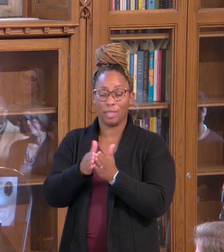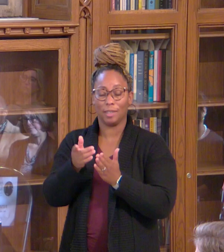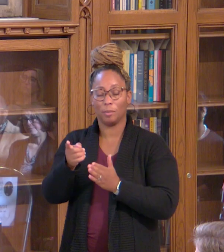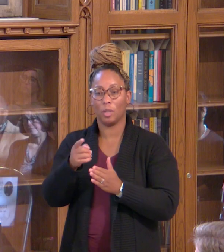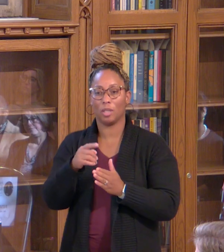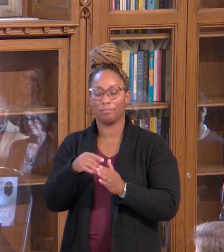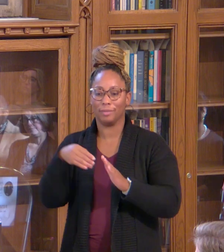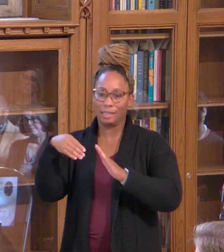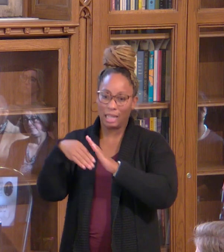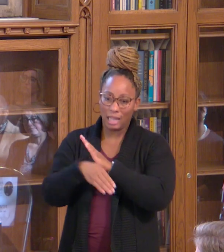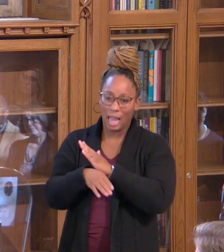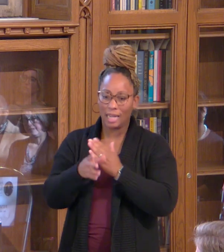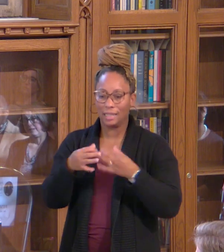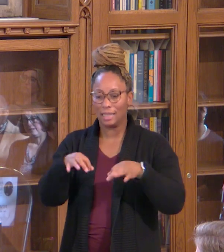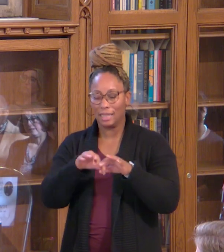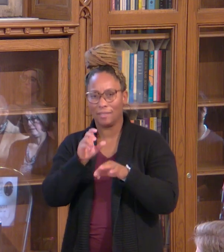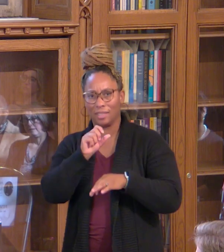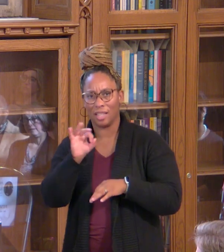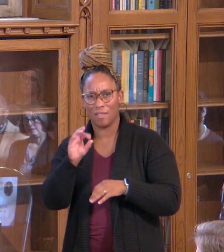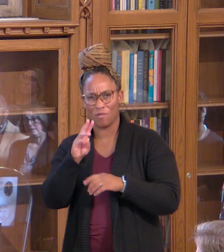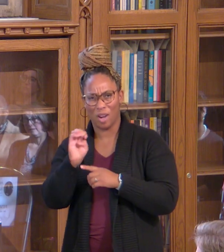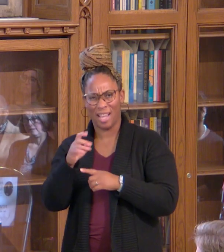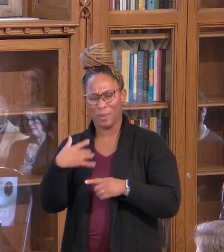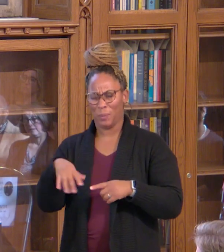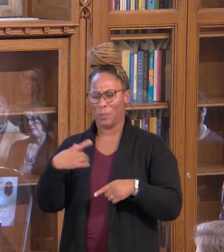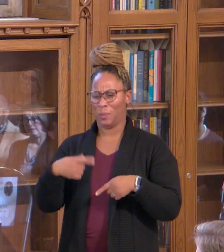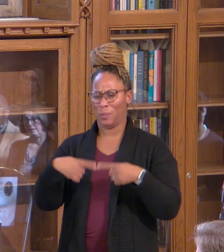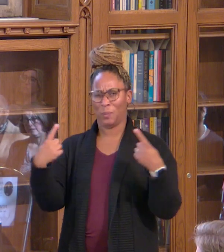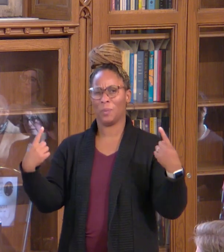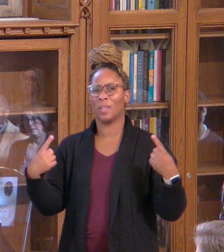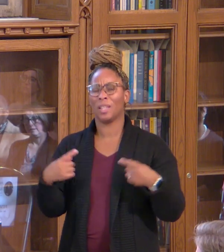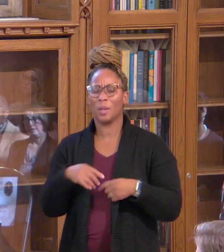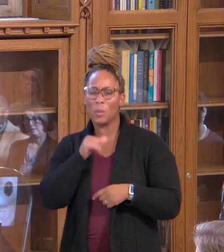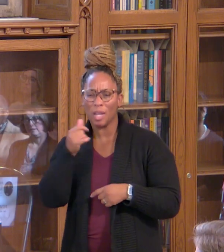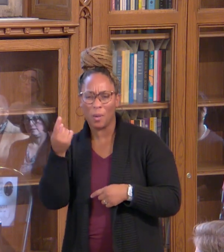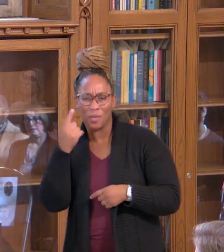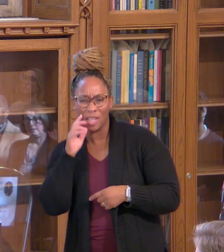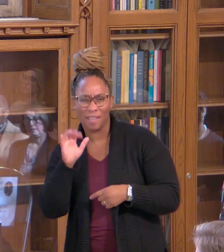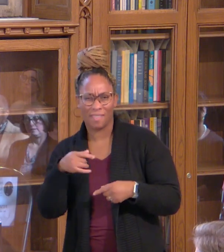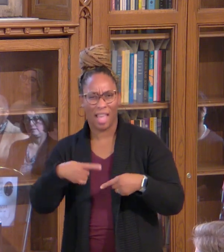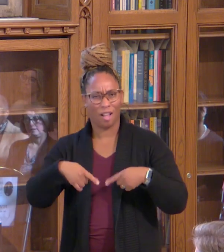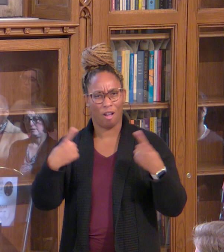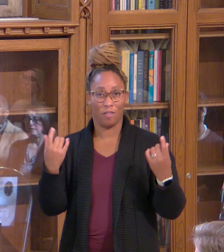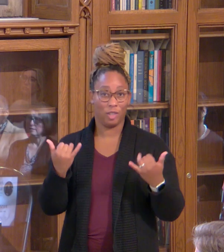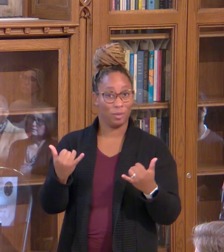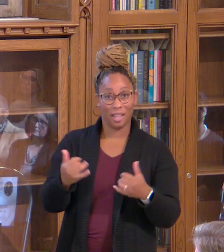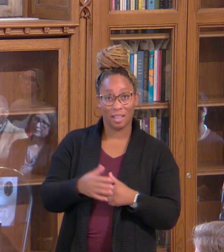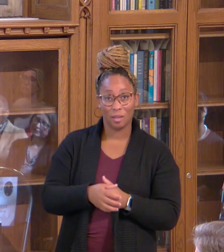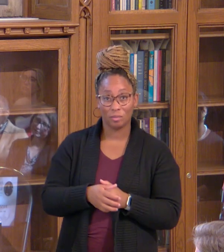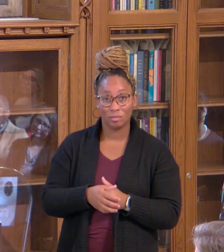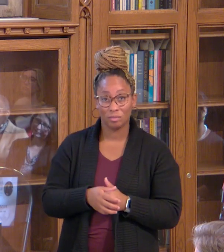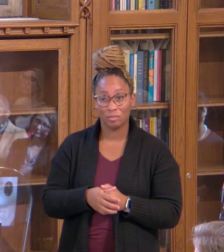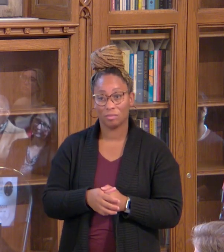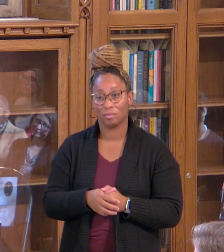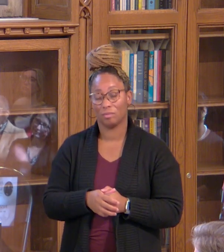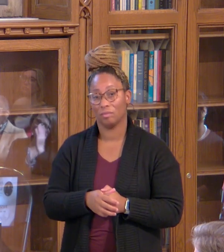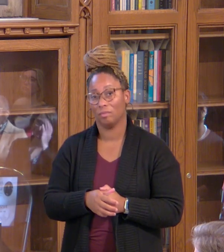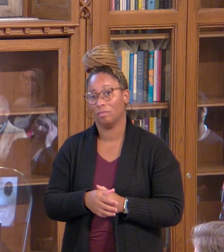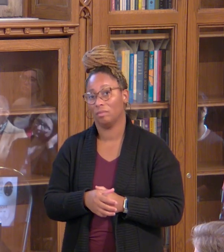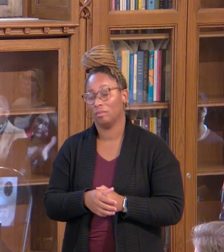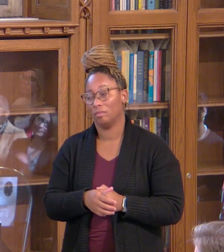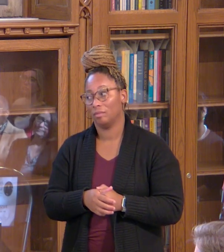declining significance of race it was very controversial we don't think of it as so controversial anymore